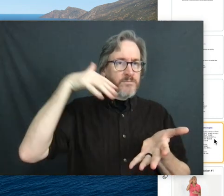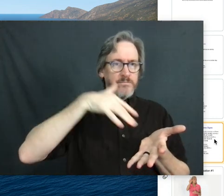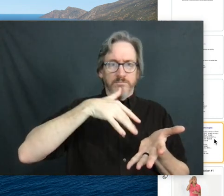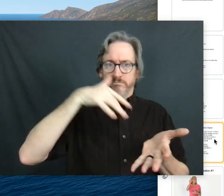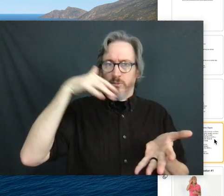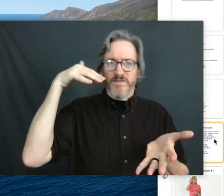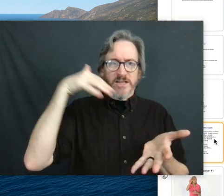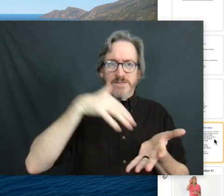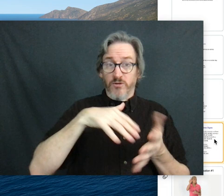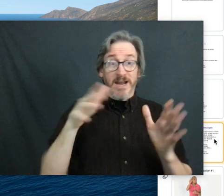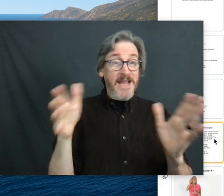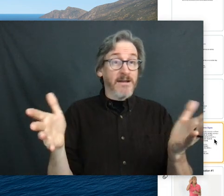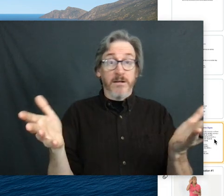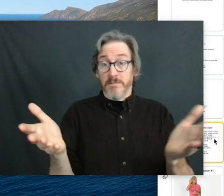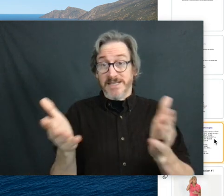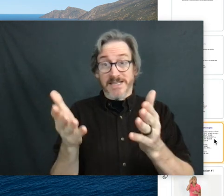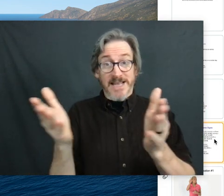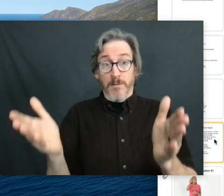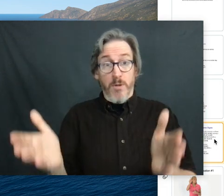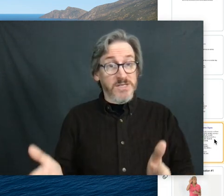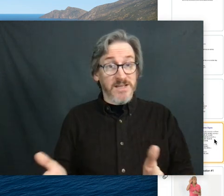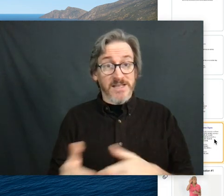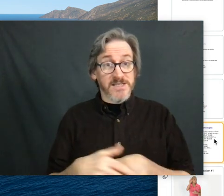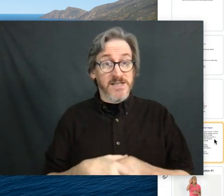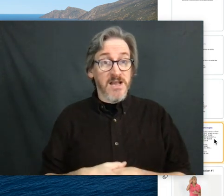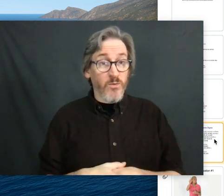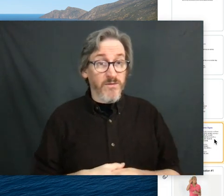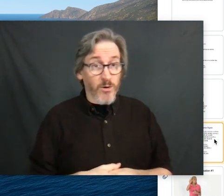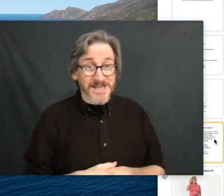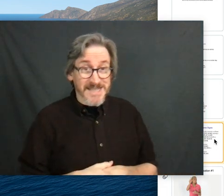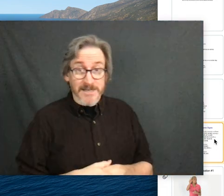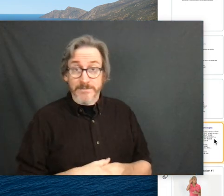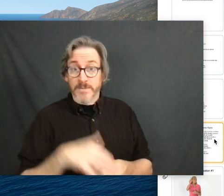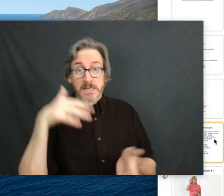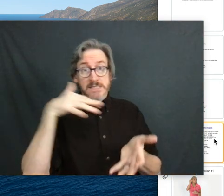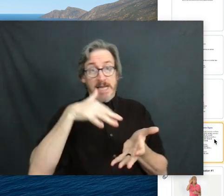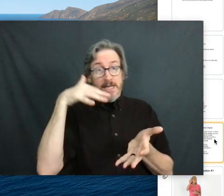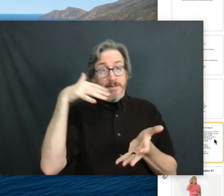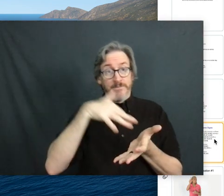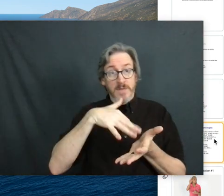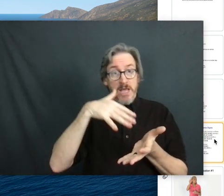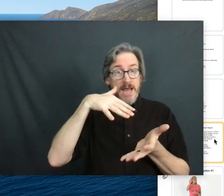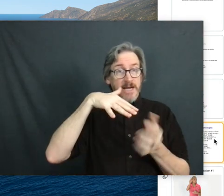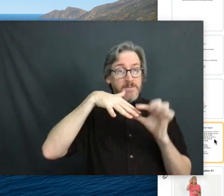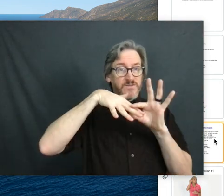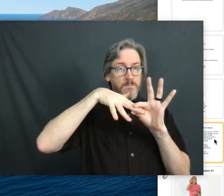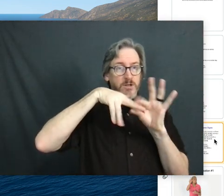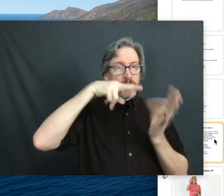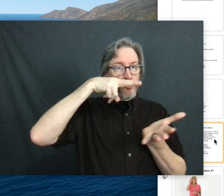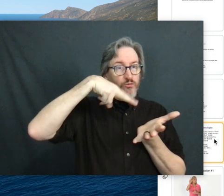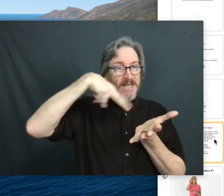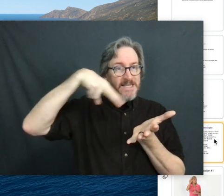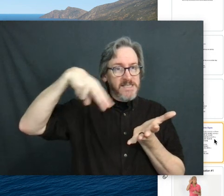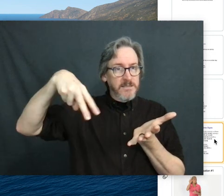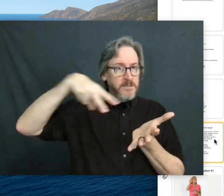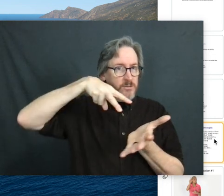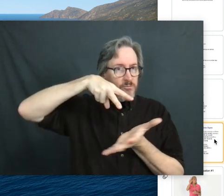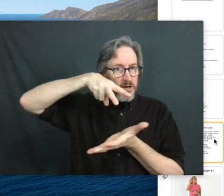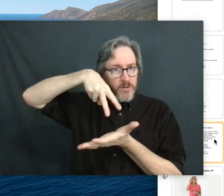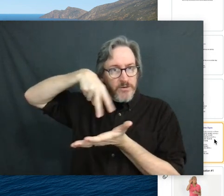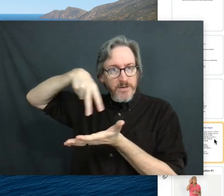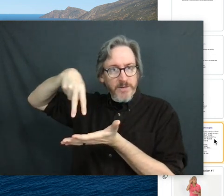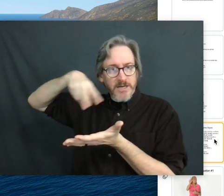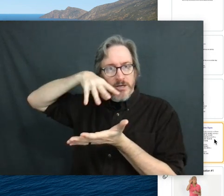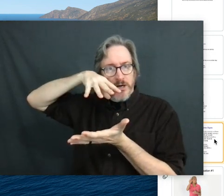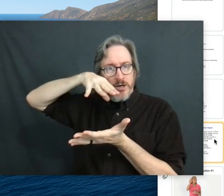Study. We've done this before. And again, as I say, most of these we've already seen. Study. And it comes from multiple reads,